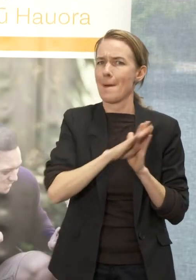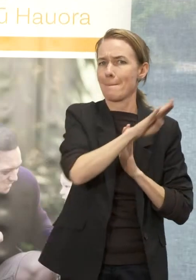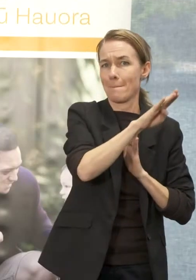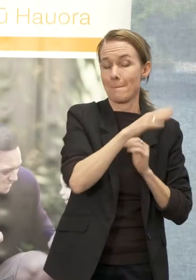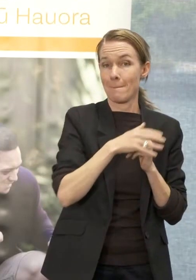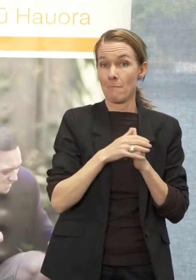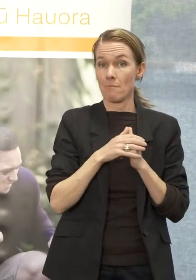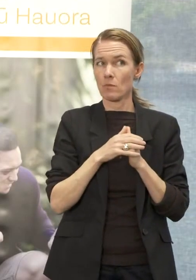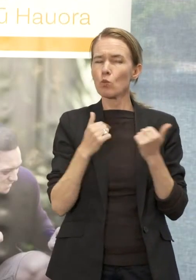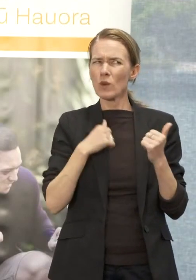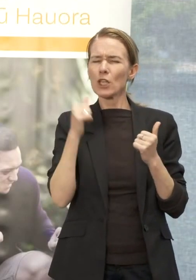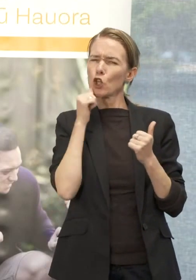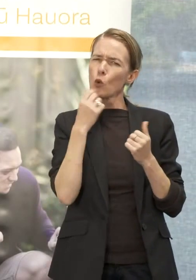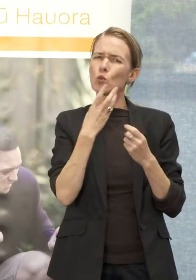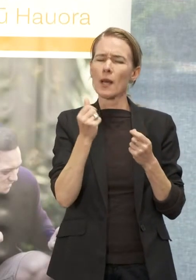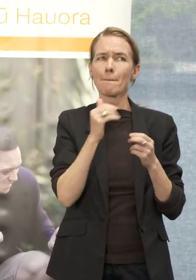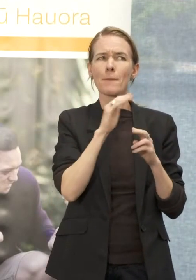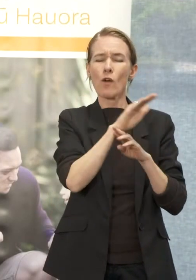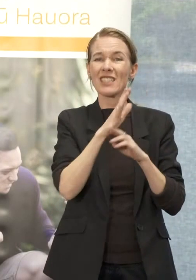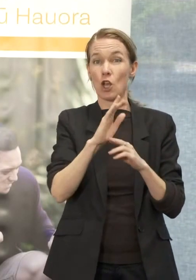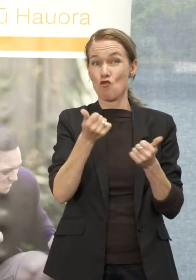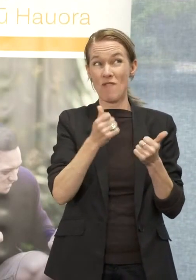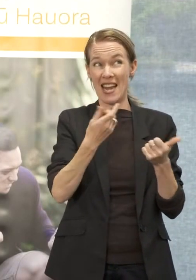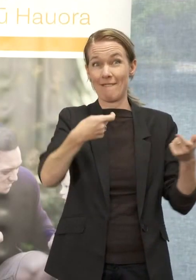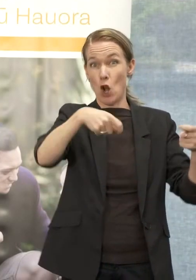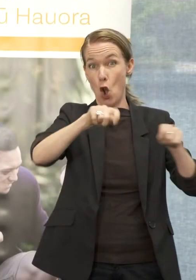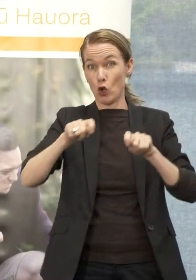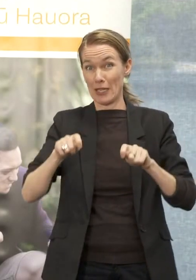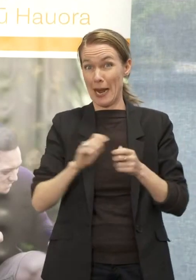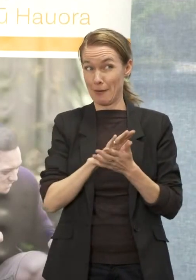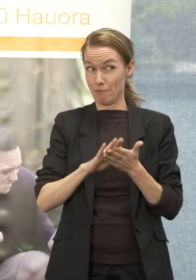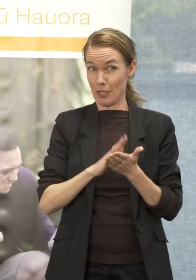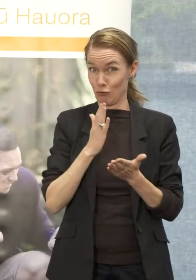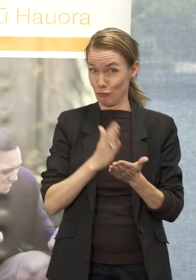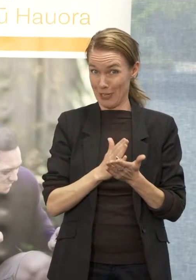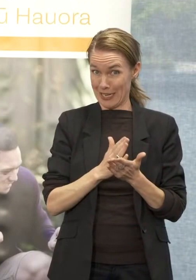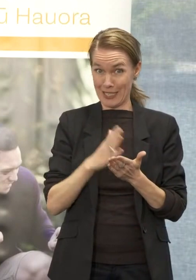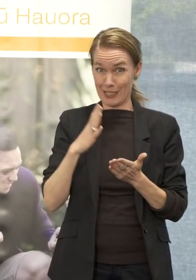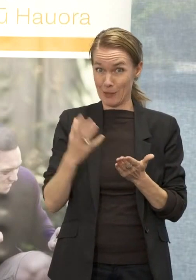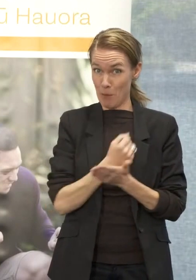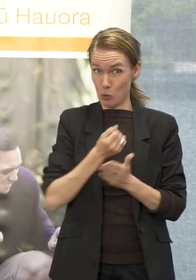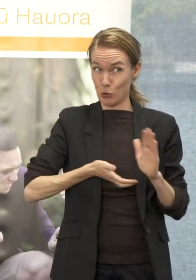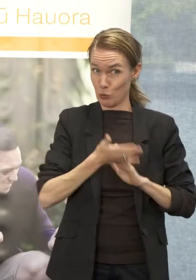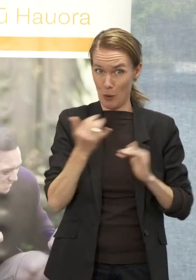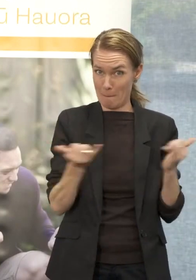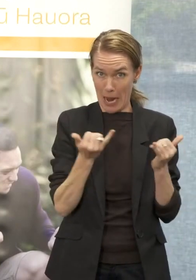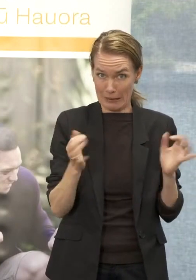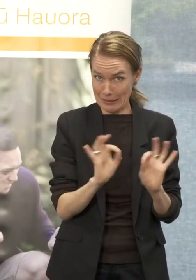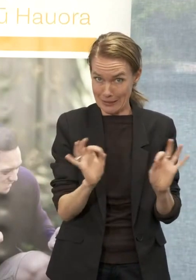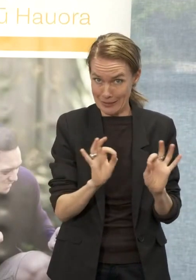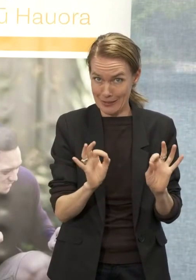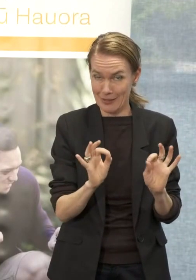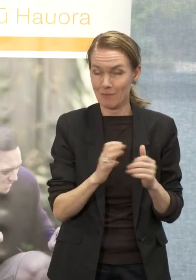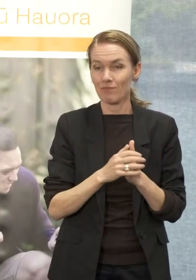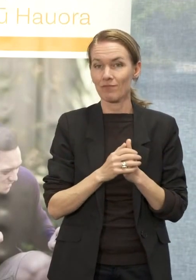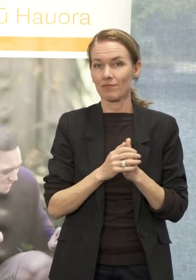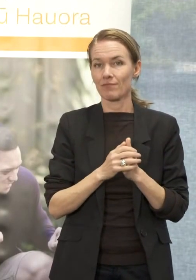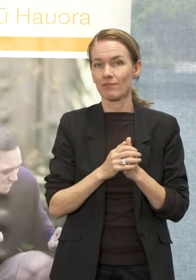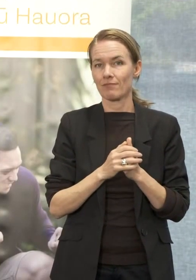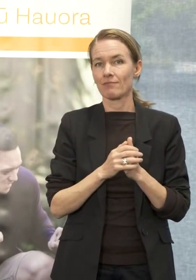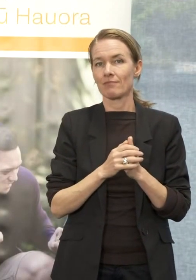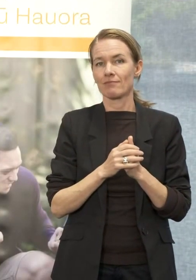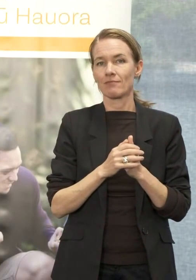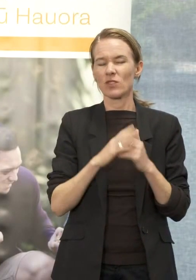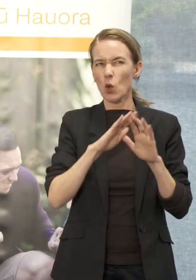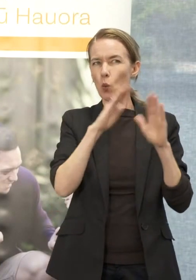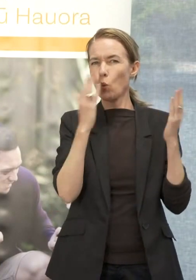in place already, so they probably shouldn't be at parties in some of those countries, but it does depend on which country you've come